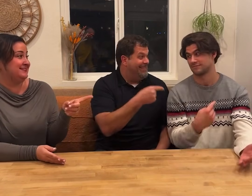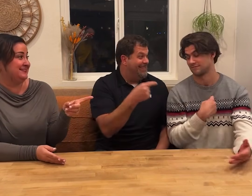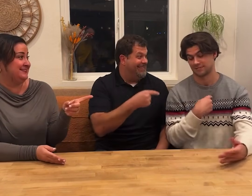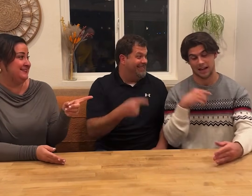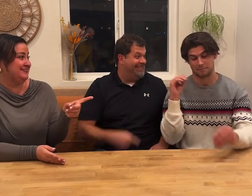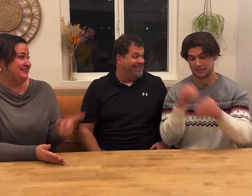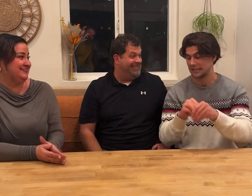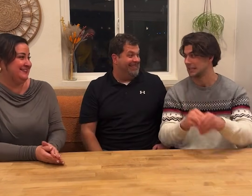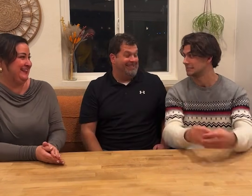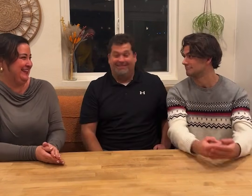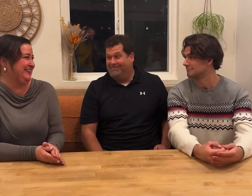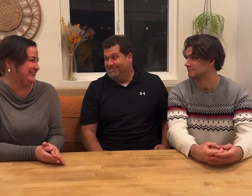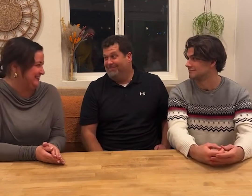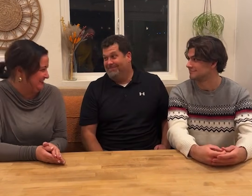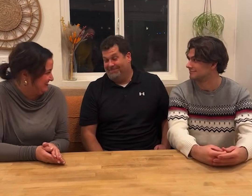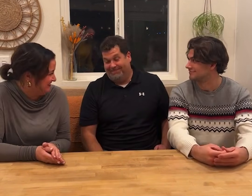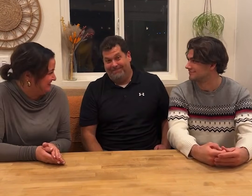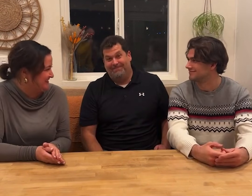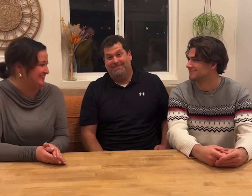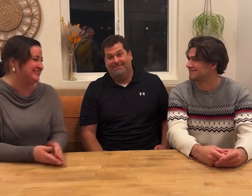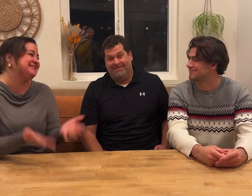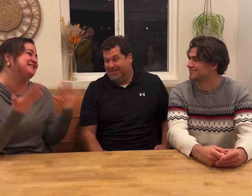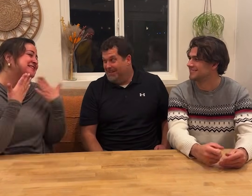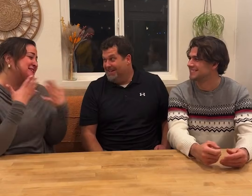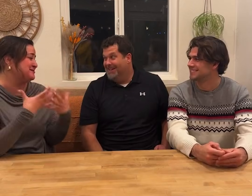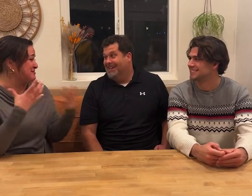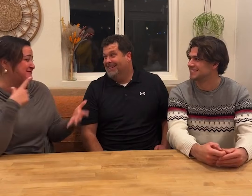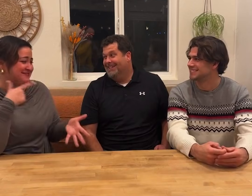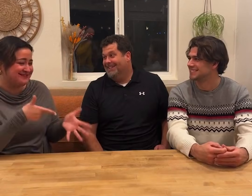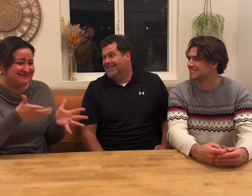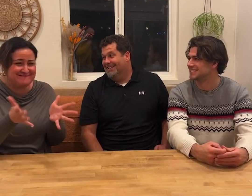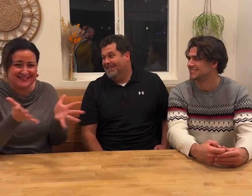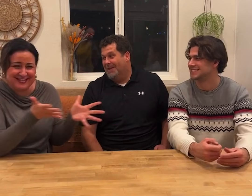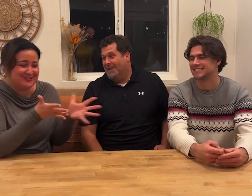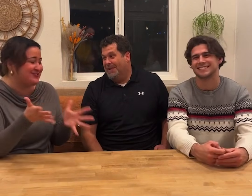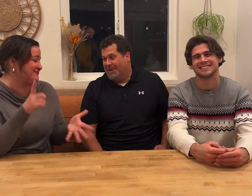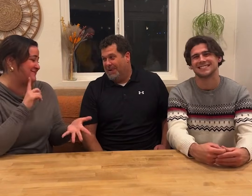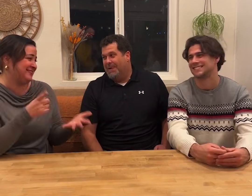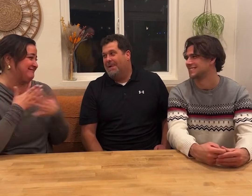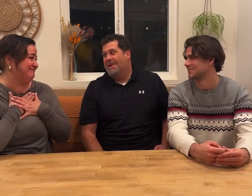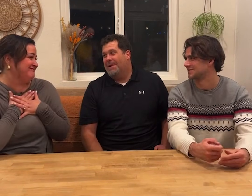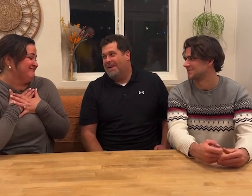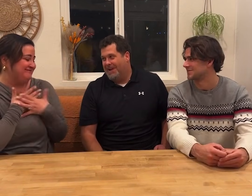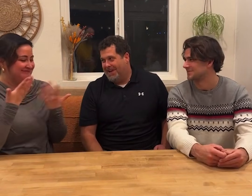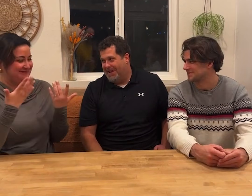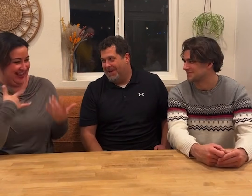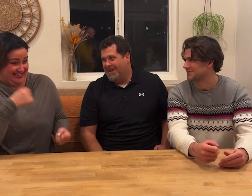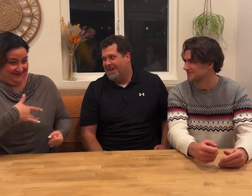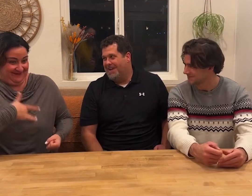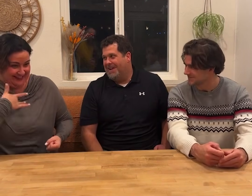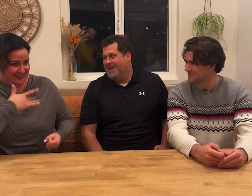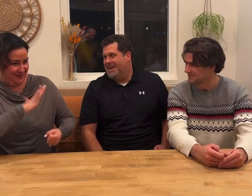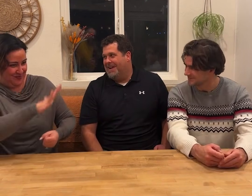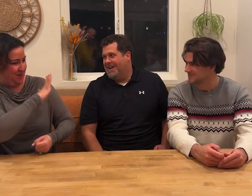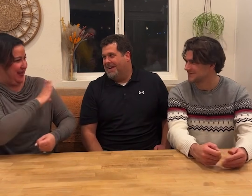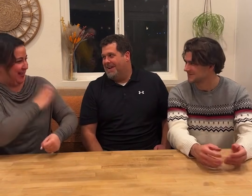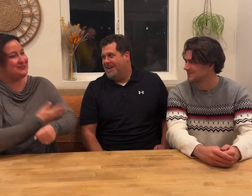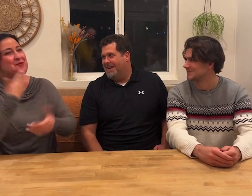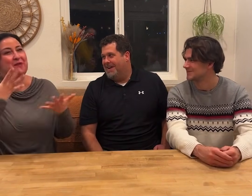challenge. I'm in. I'm in. Well, thank you guys so much for this conversation. I've thoroughly enjoyed myself. I can